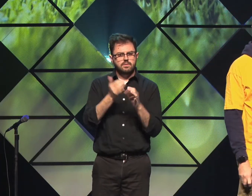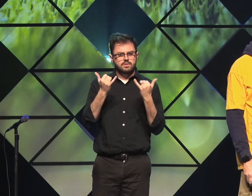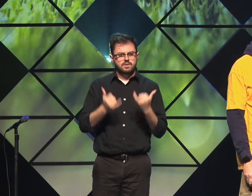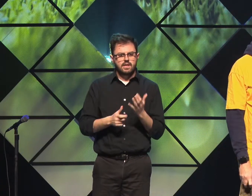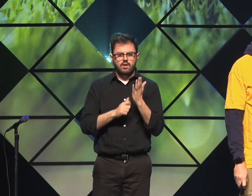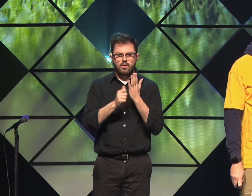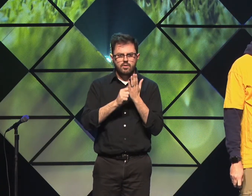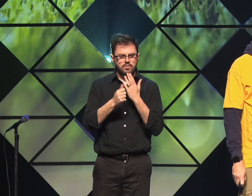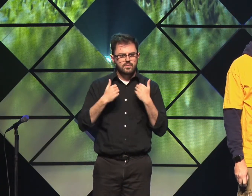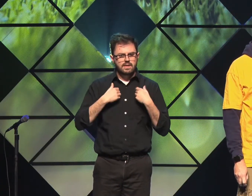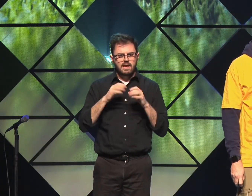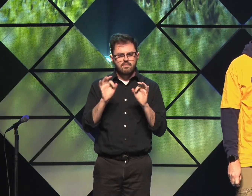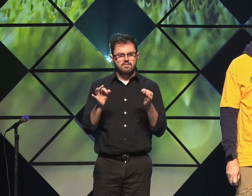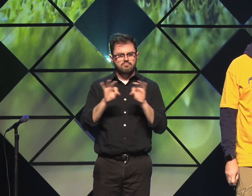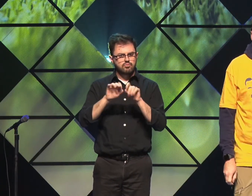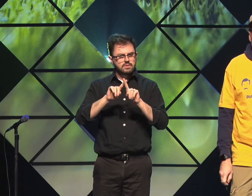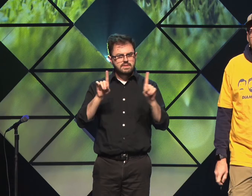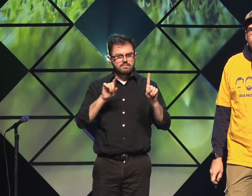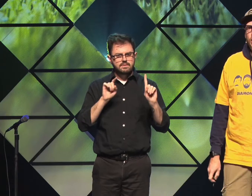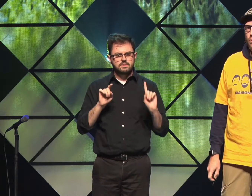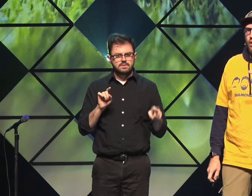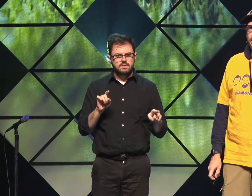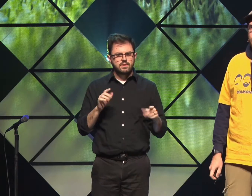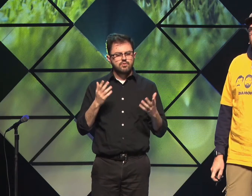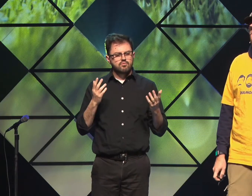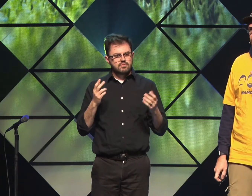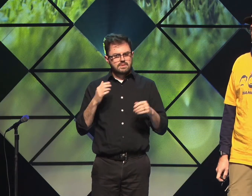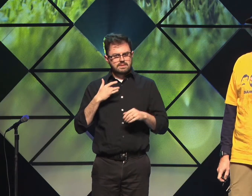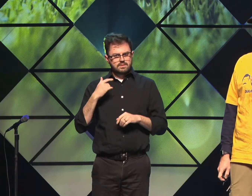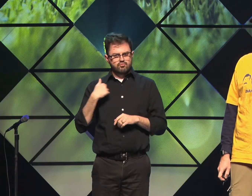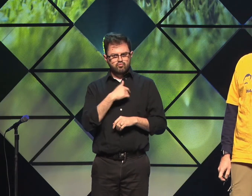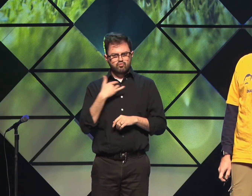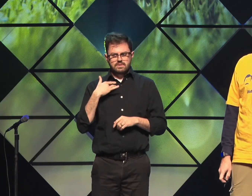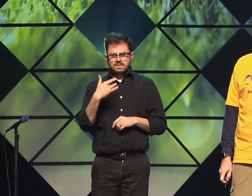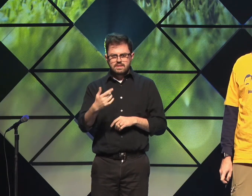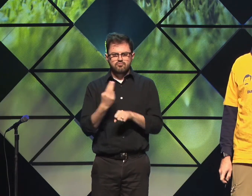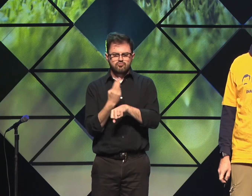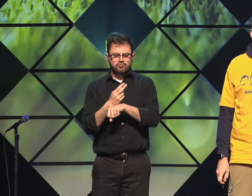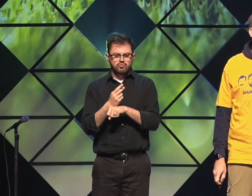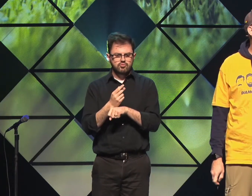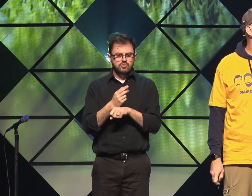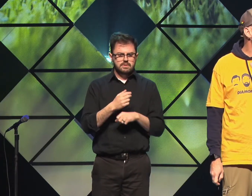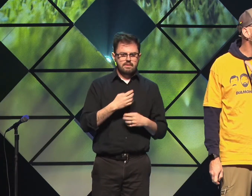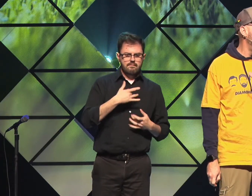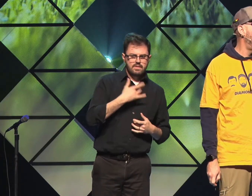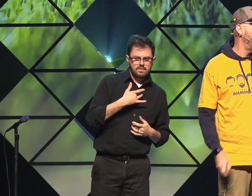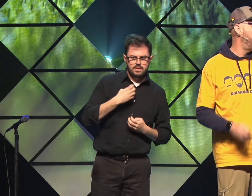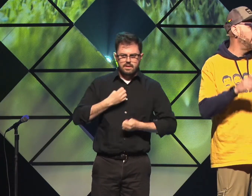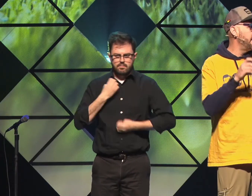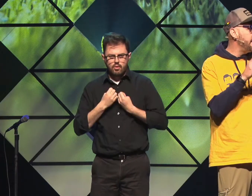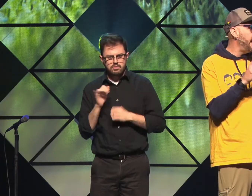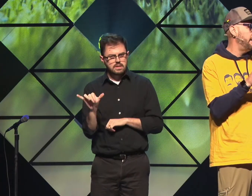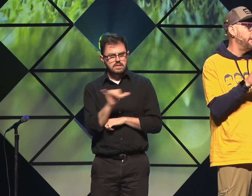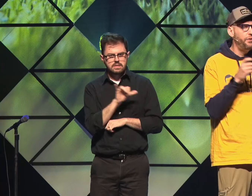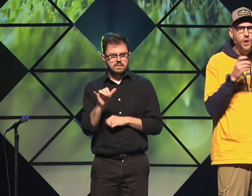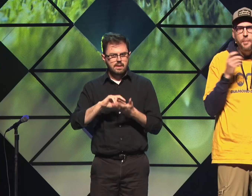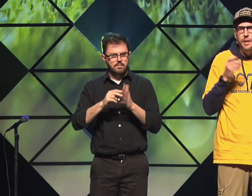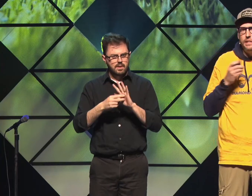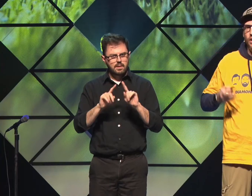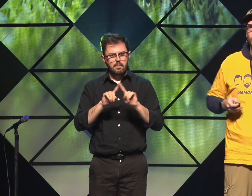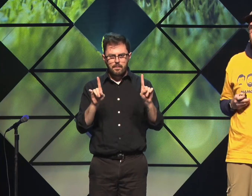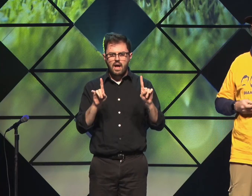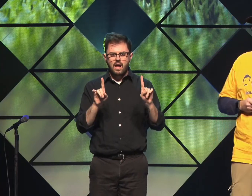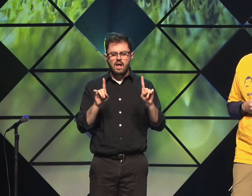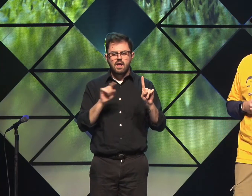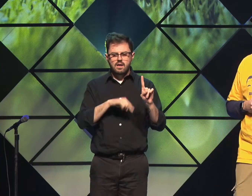Feelings, despite the fact that we use these words interchangeably, right? They're actually two different but connected phenomena